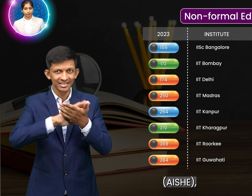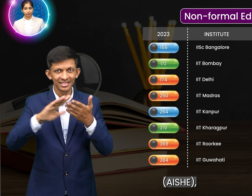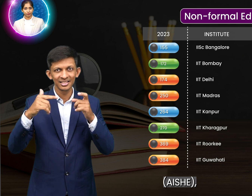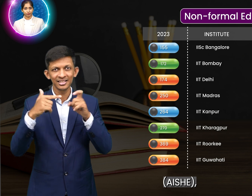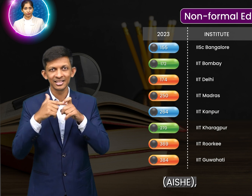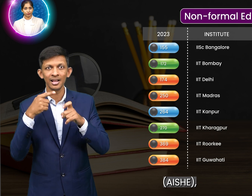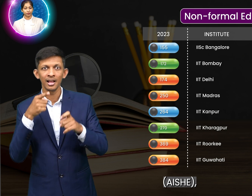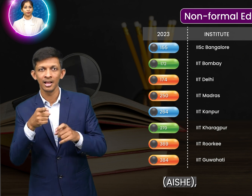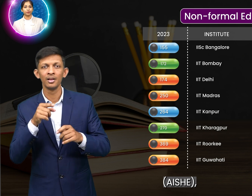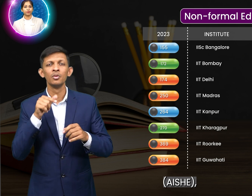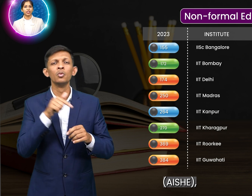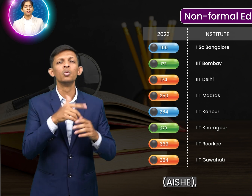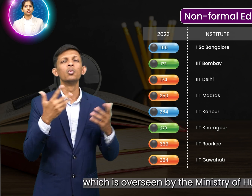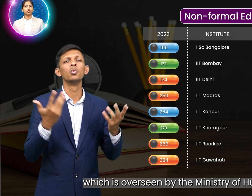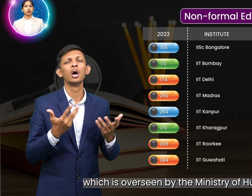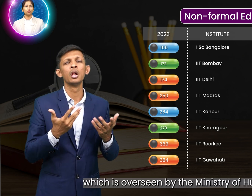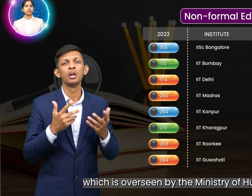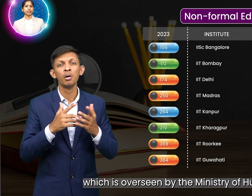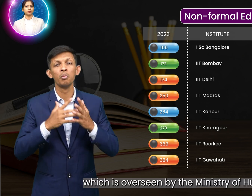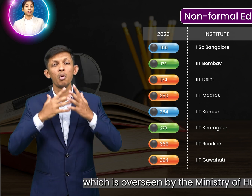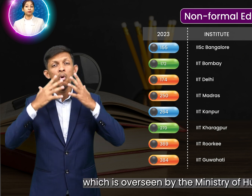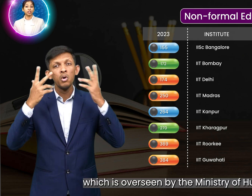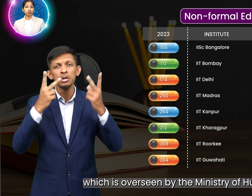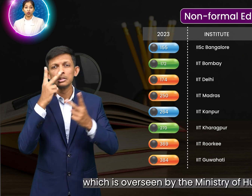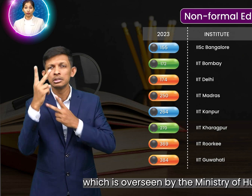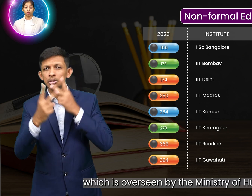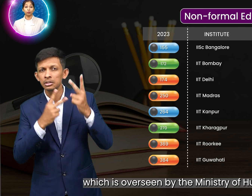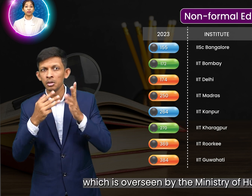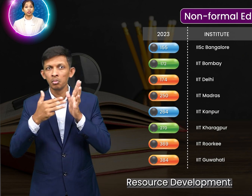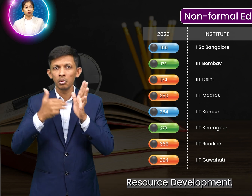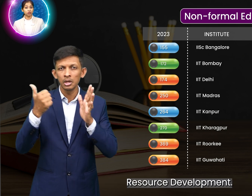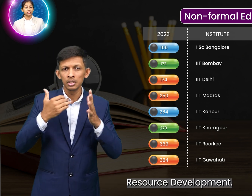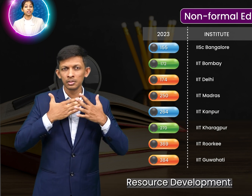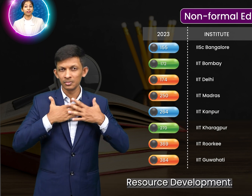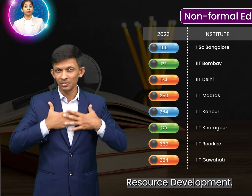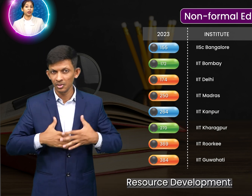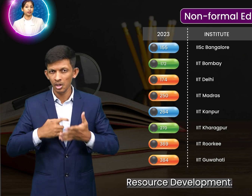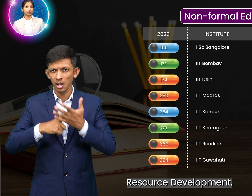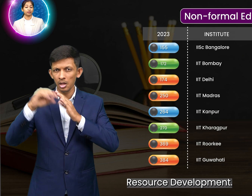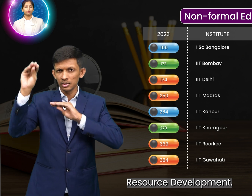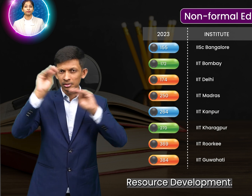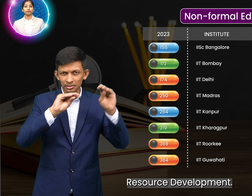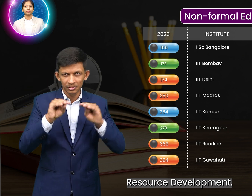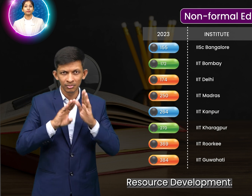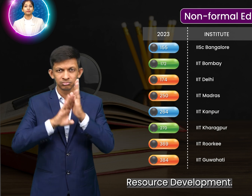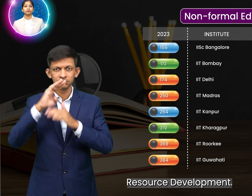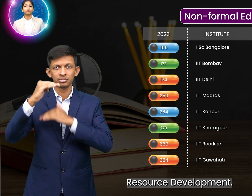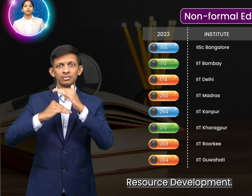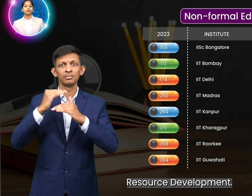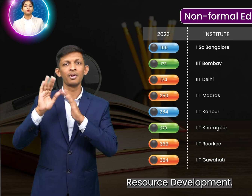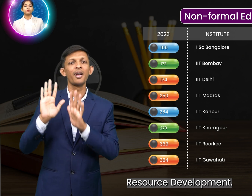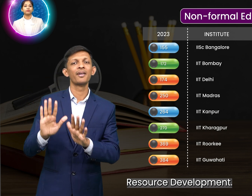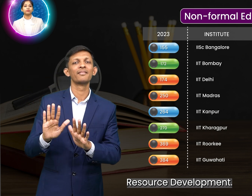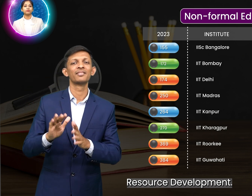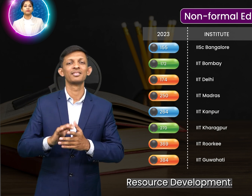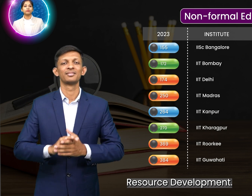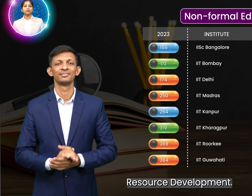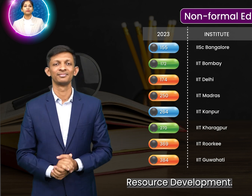(AISHE), which is overseen by the Ministry of Human Resources Development.